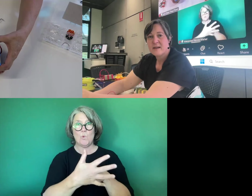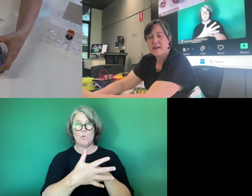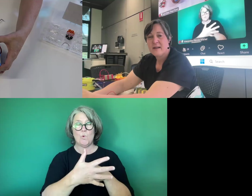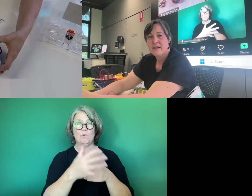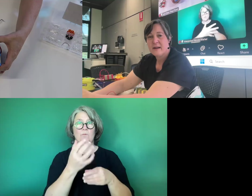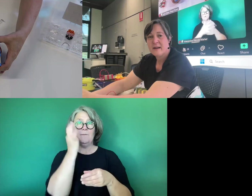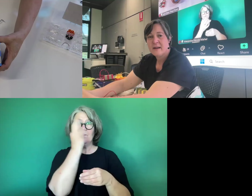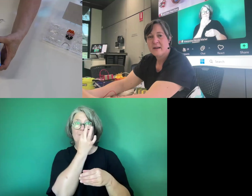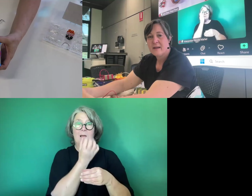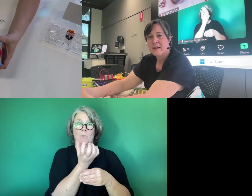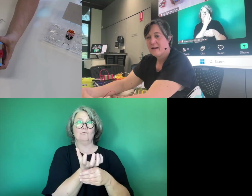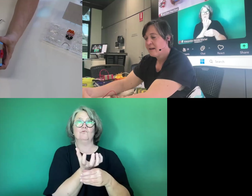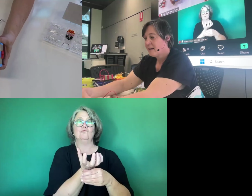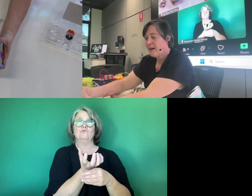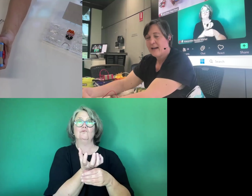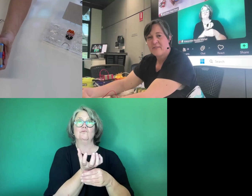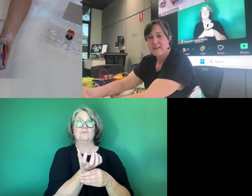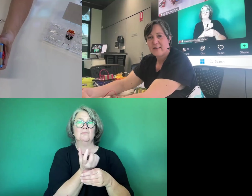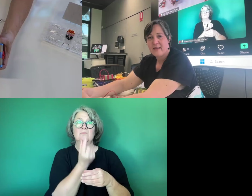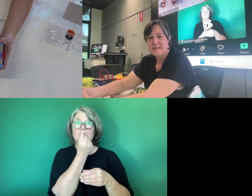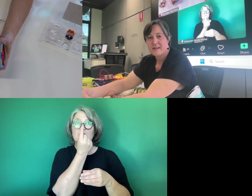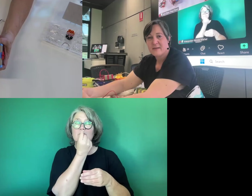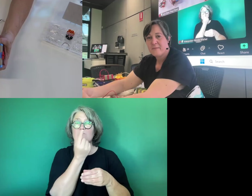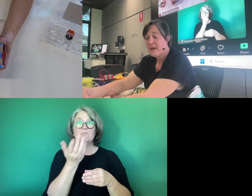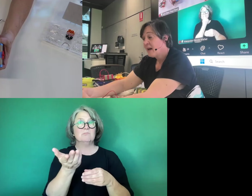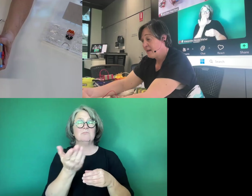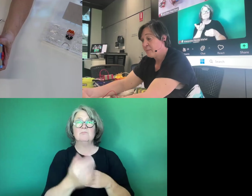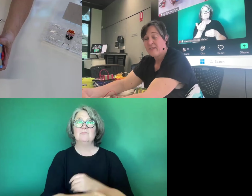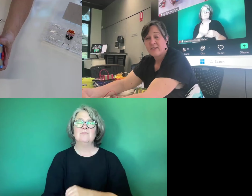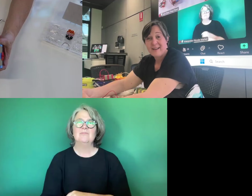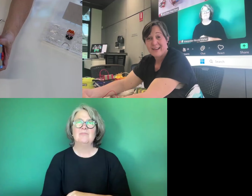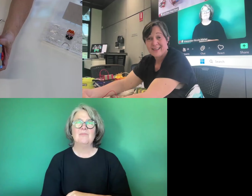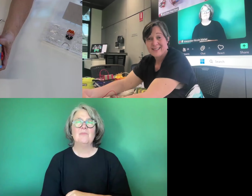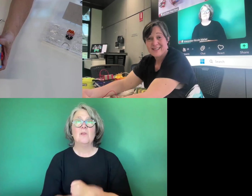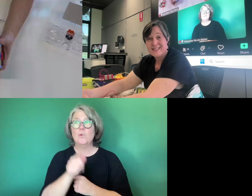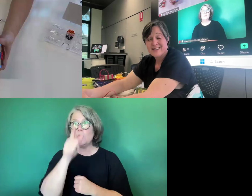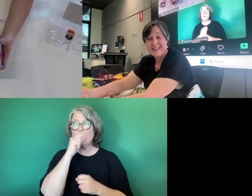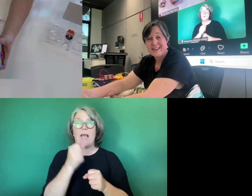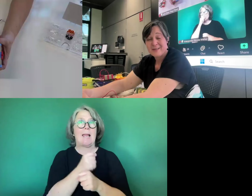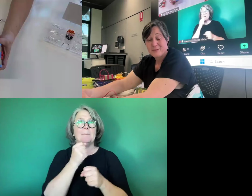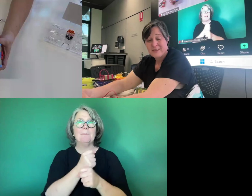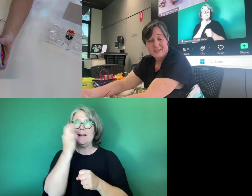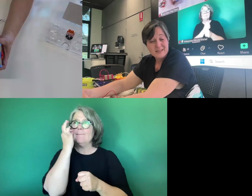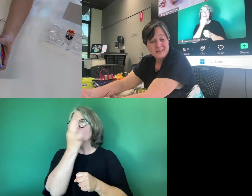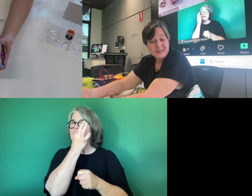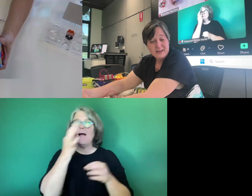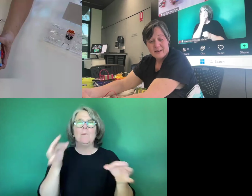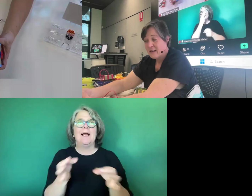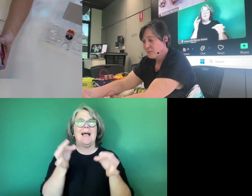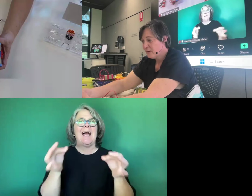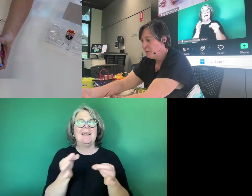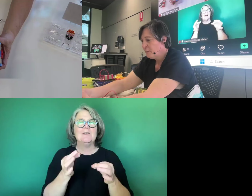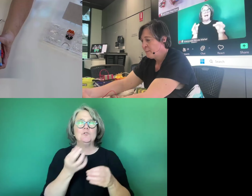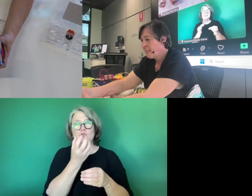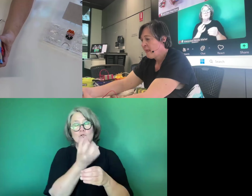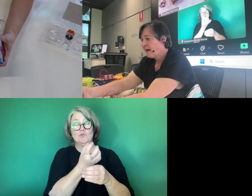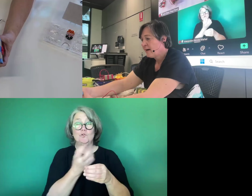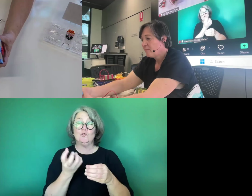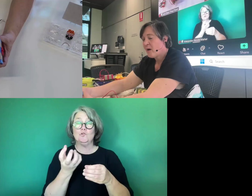Fan one side, light and flower the other side. And you can make flower gardens and things like that with these as